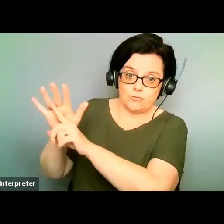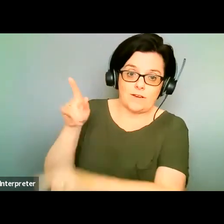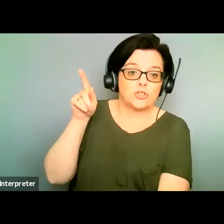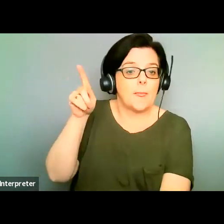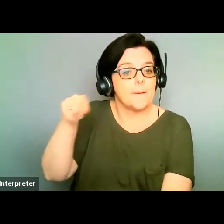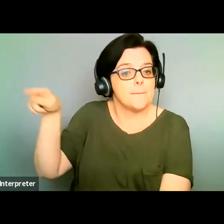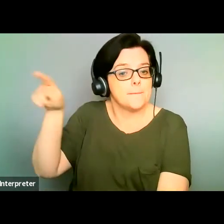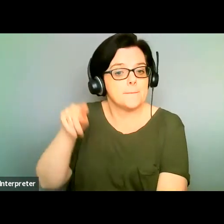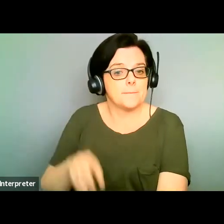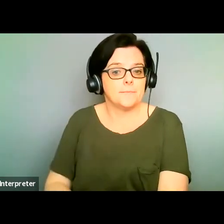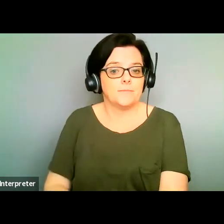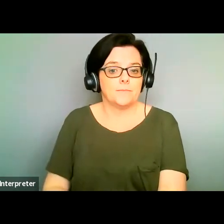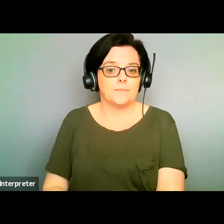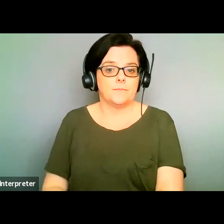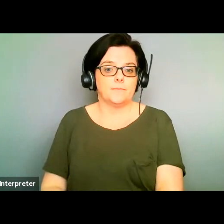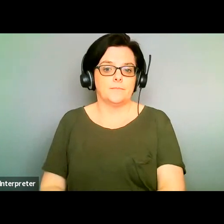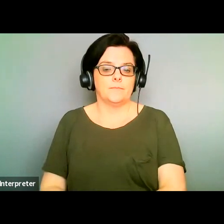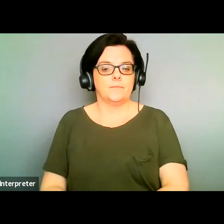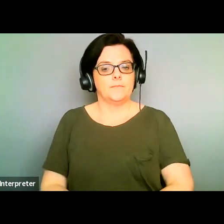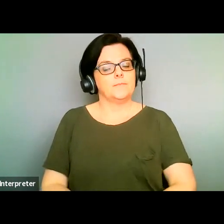Unfortunately, in